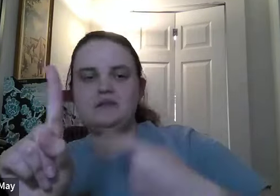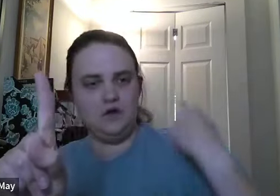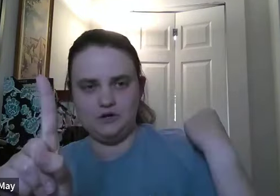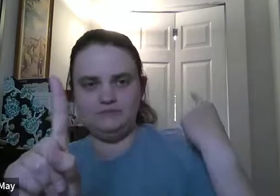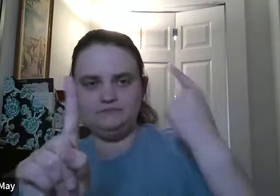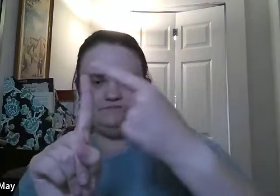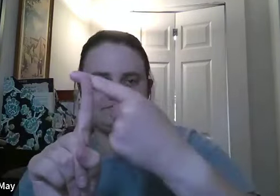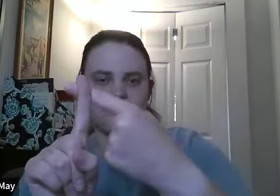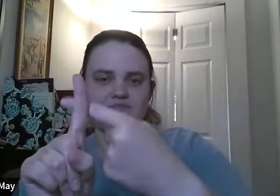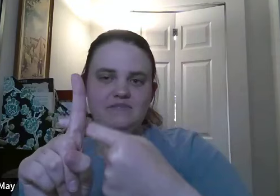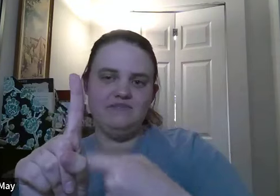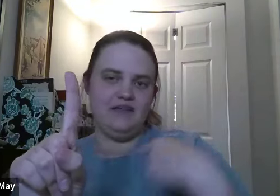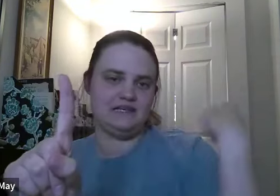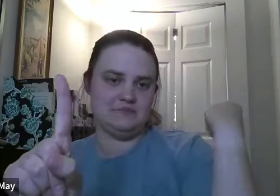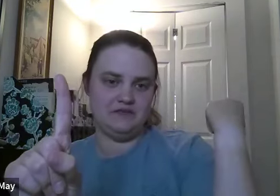little hard. Last month.